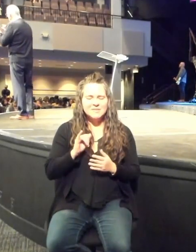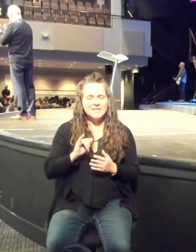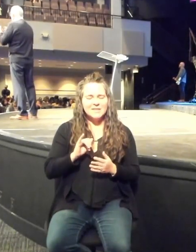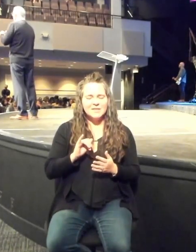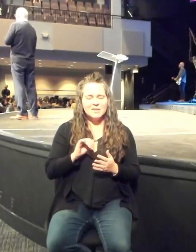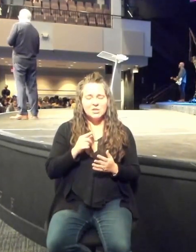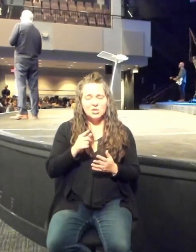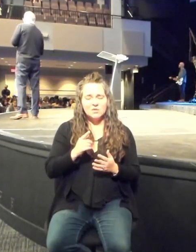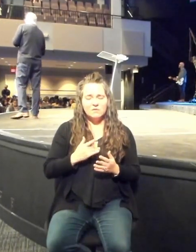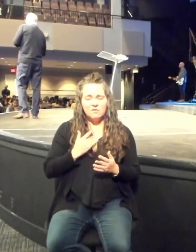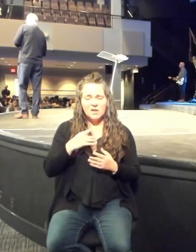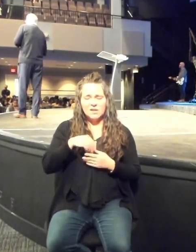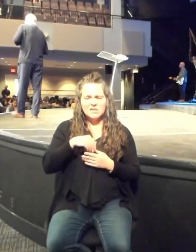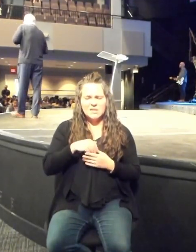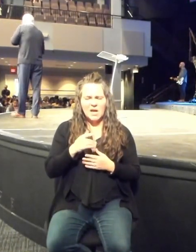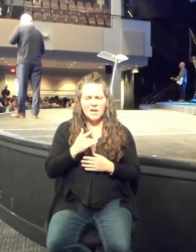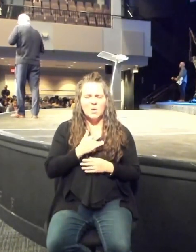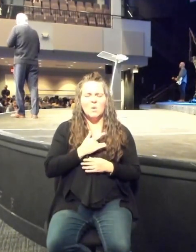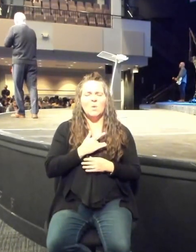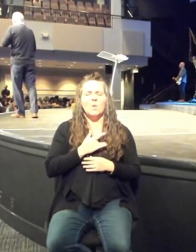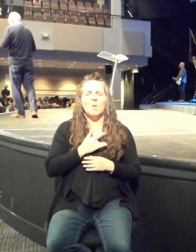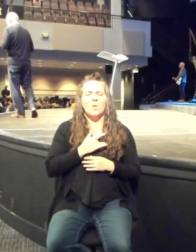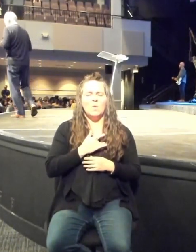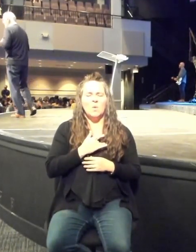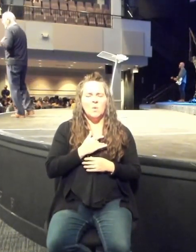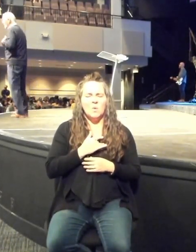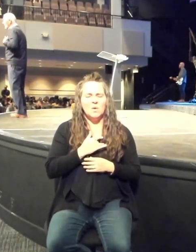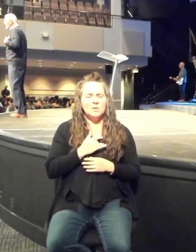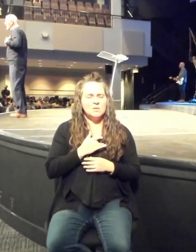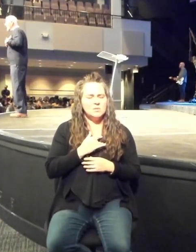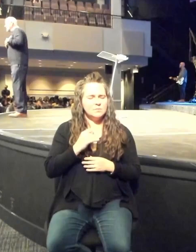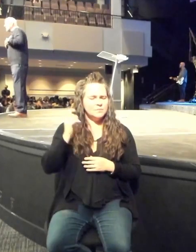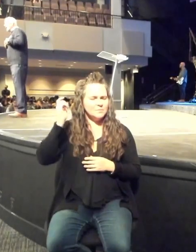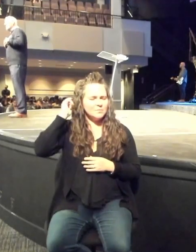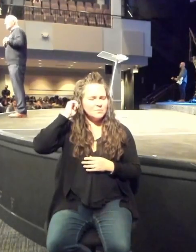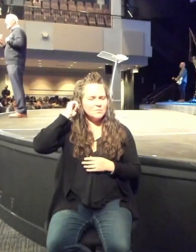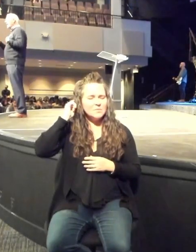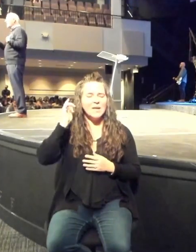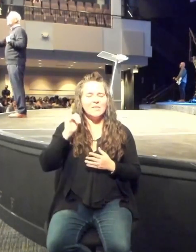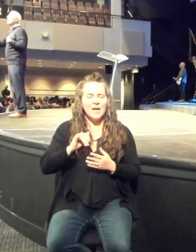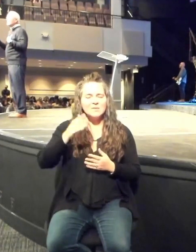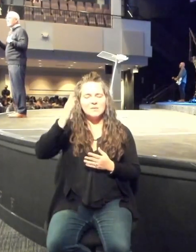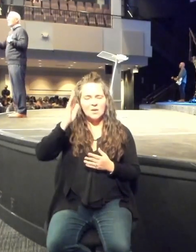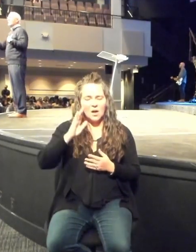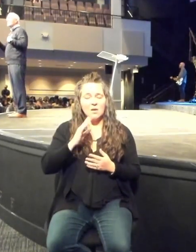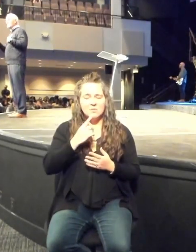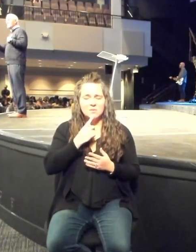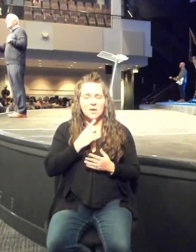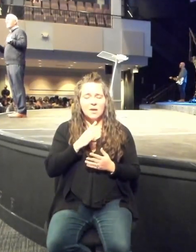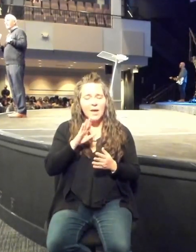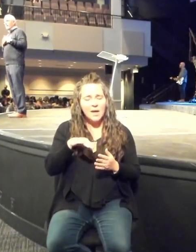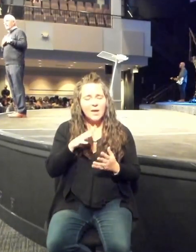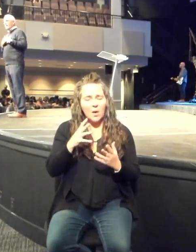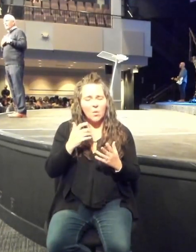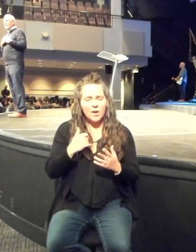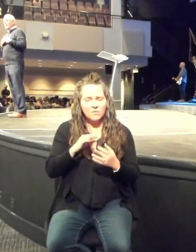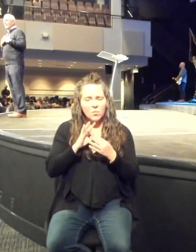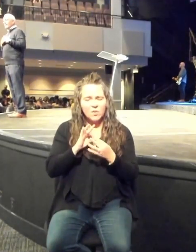Spirit working on you right now. That little uncomfortable feeling you have, that's God saying, hey, I want you in a relationship with